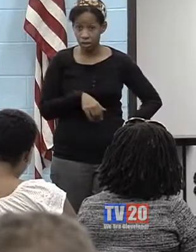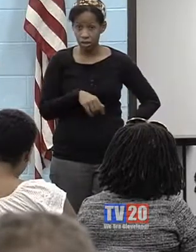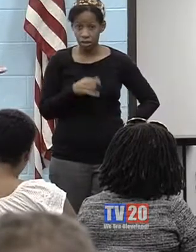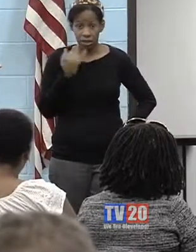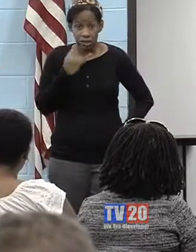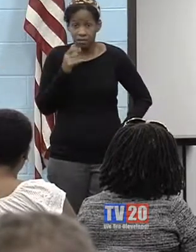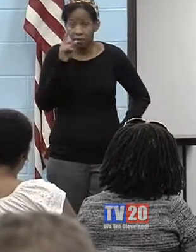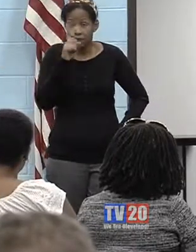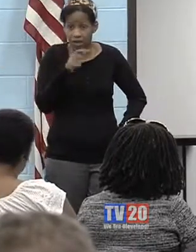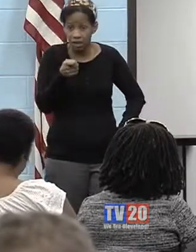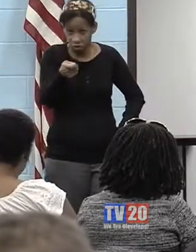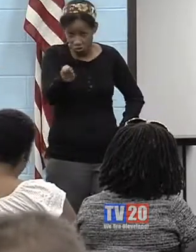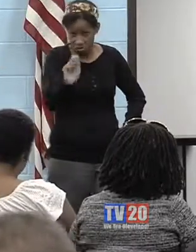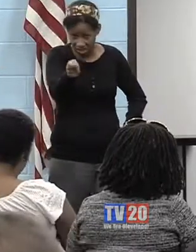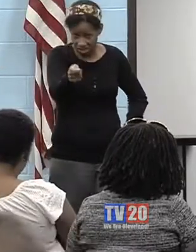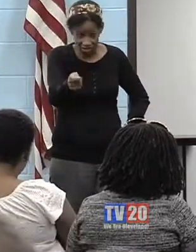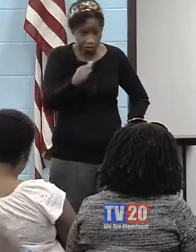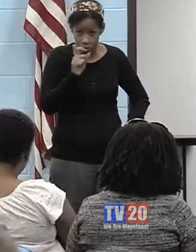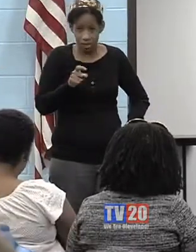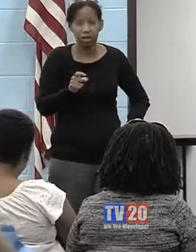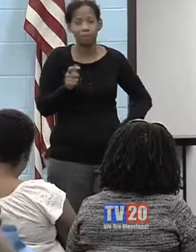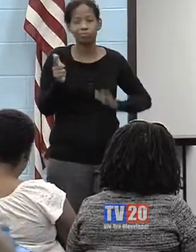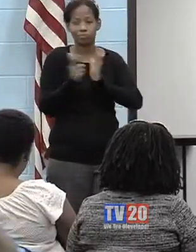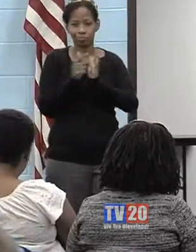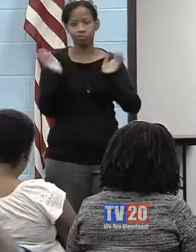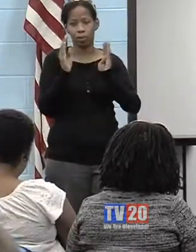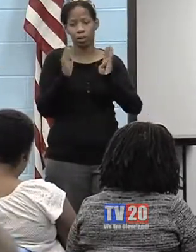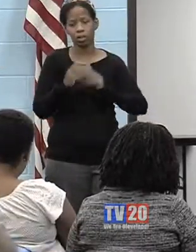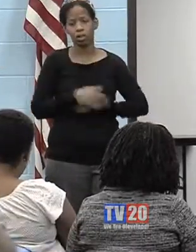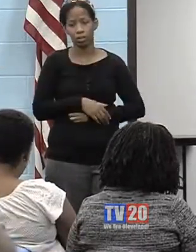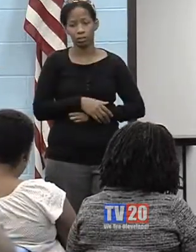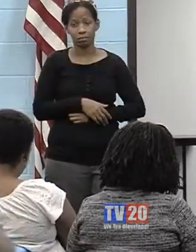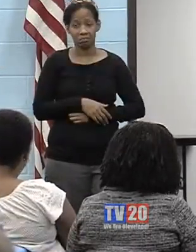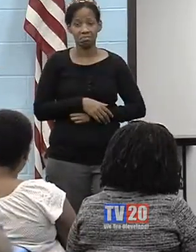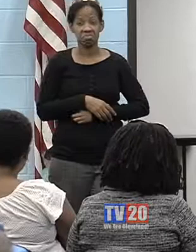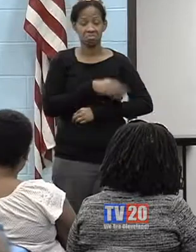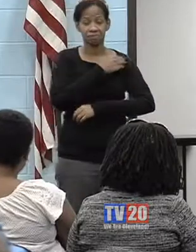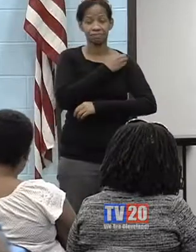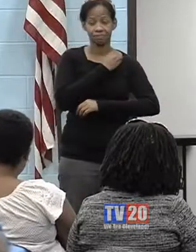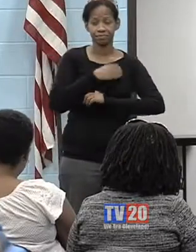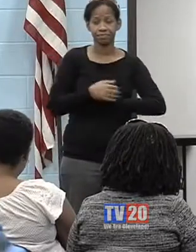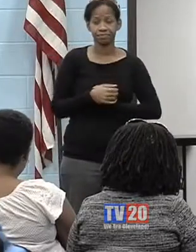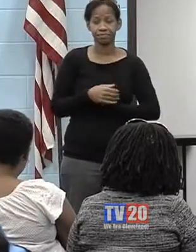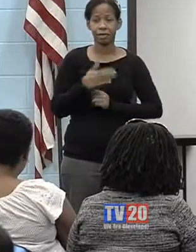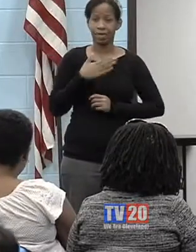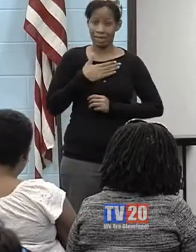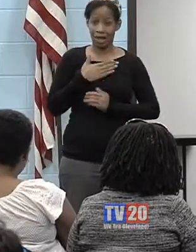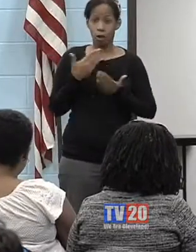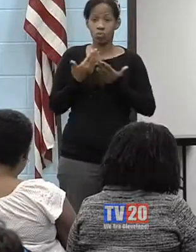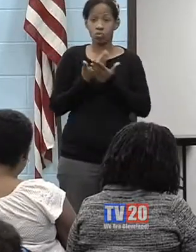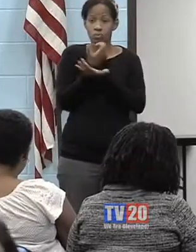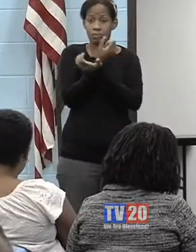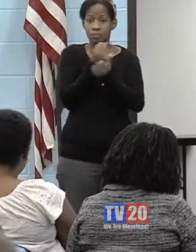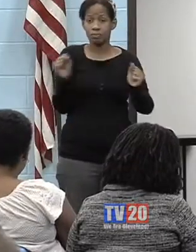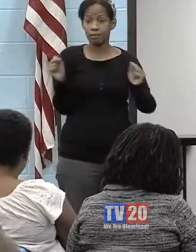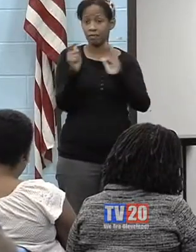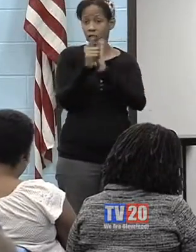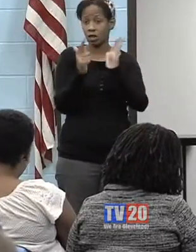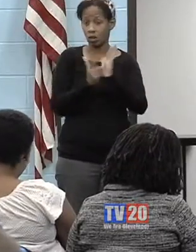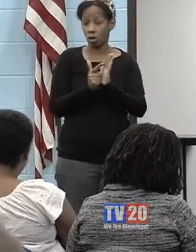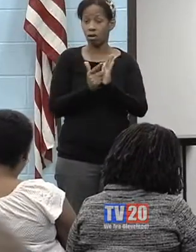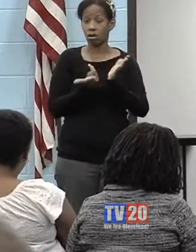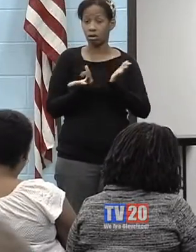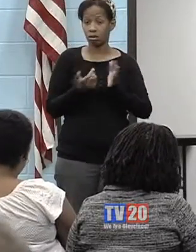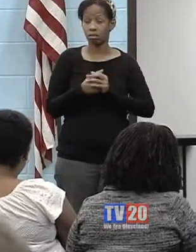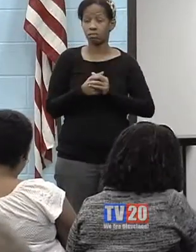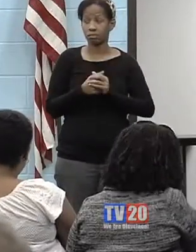cane on the street. That's all. But the important thing to note the nuance. This is the White Cane Safety Law in Ohio.